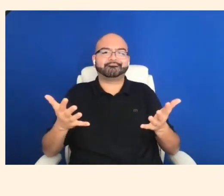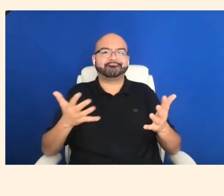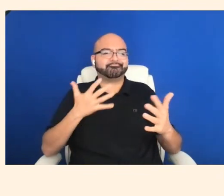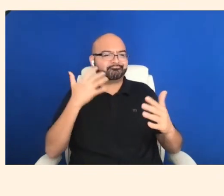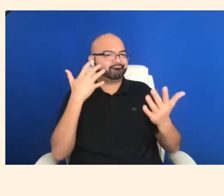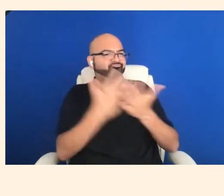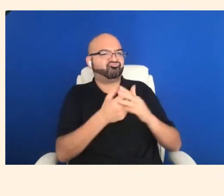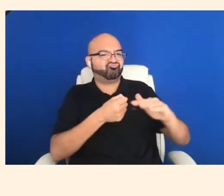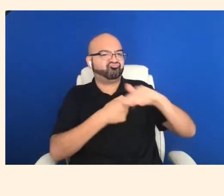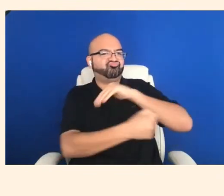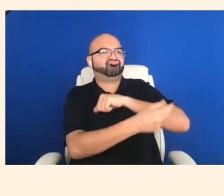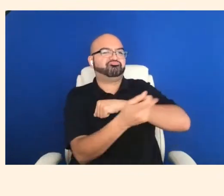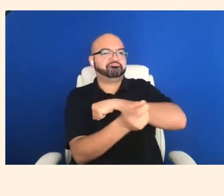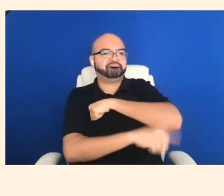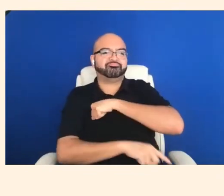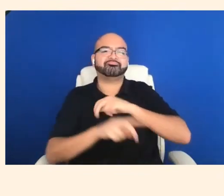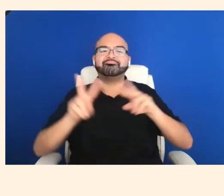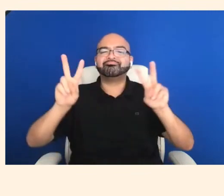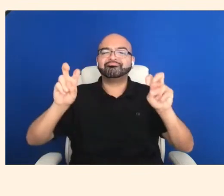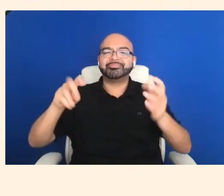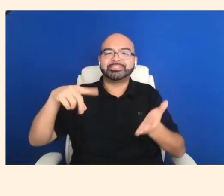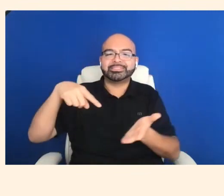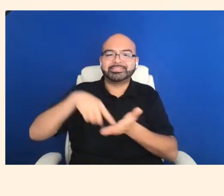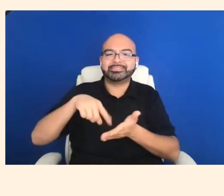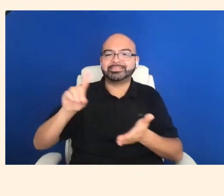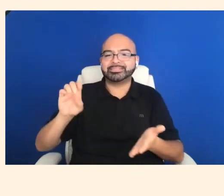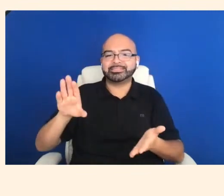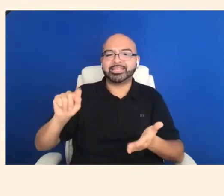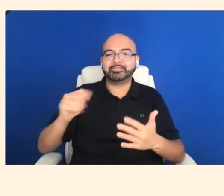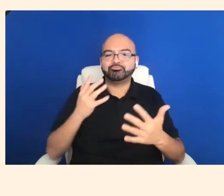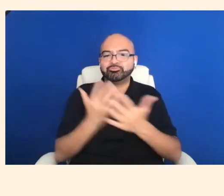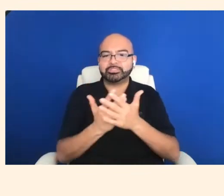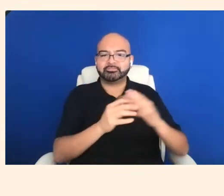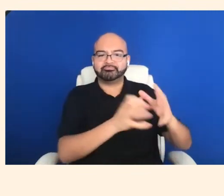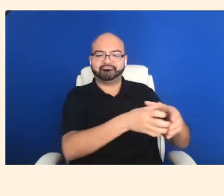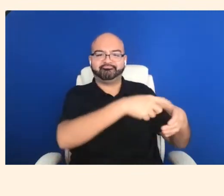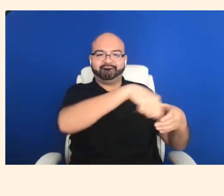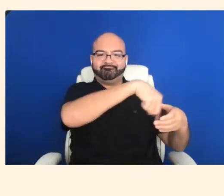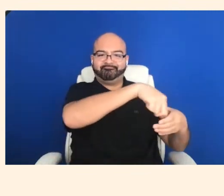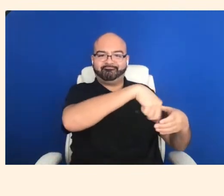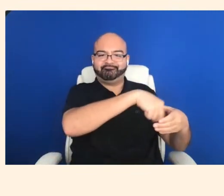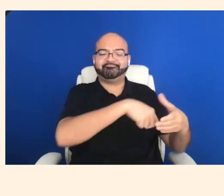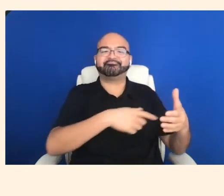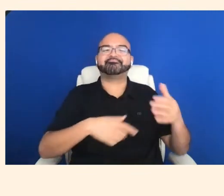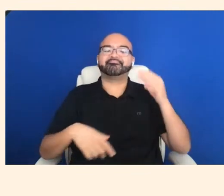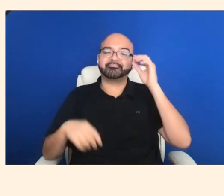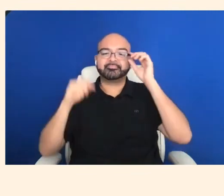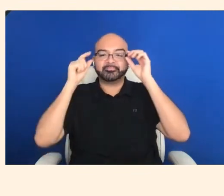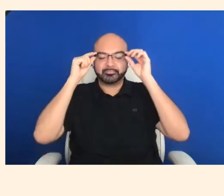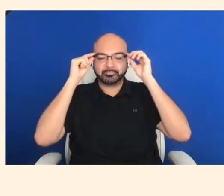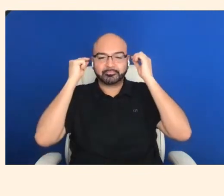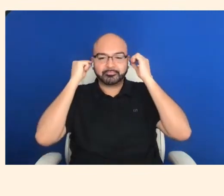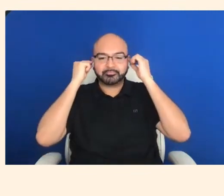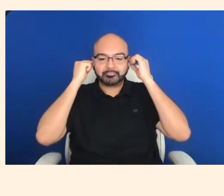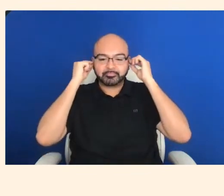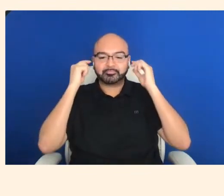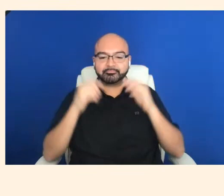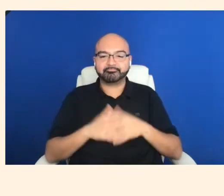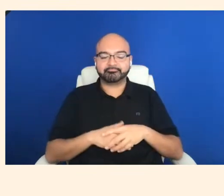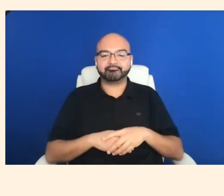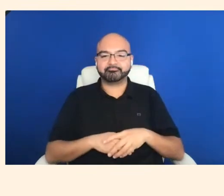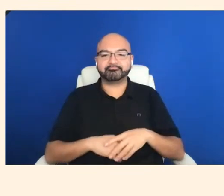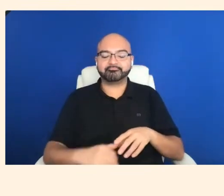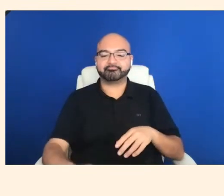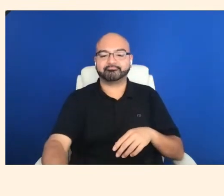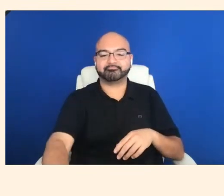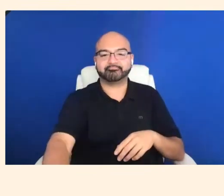imprisonment, or like debt prison essentially is what's being created. And so these like relatively like